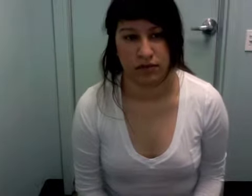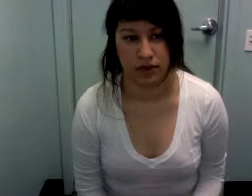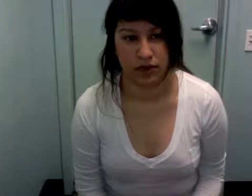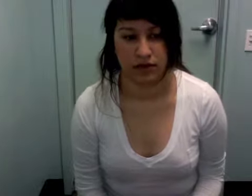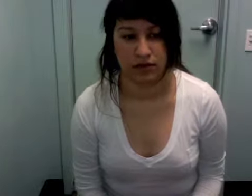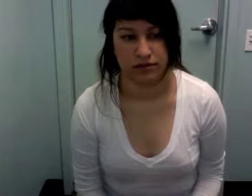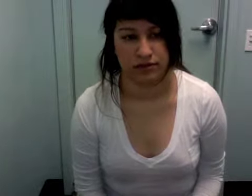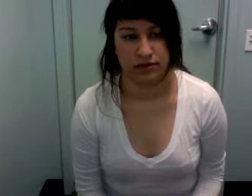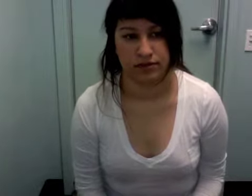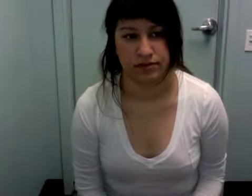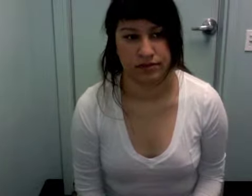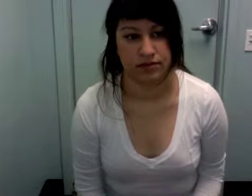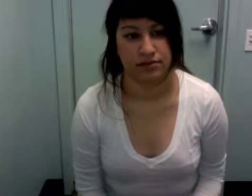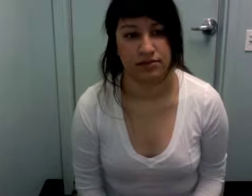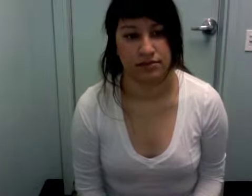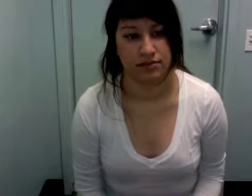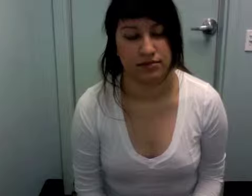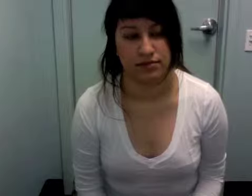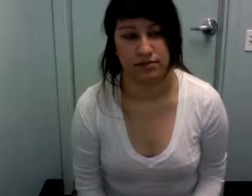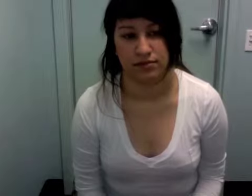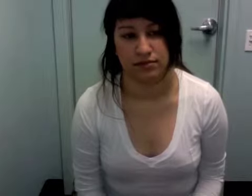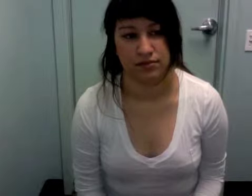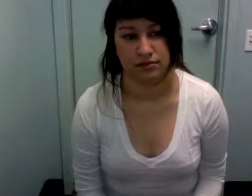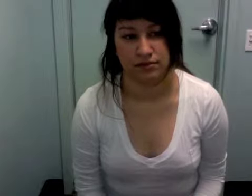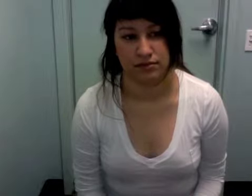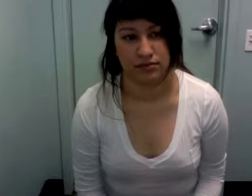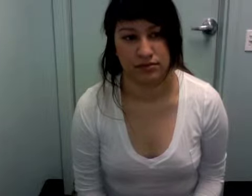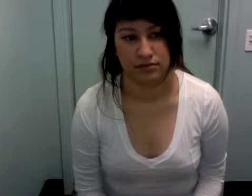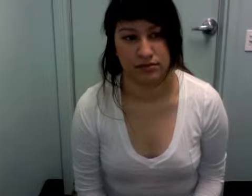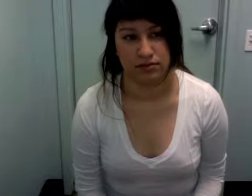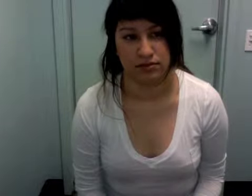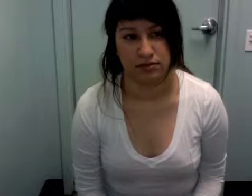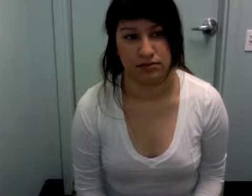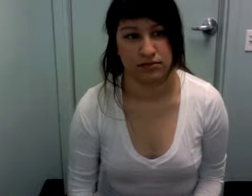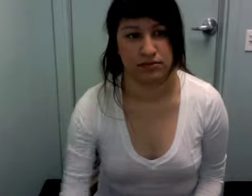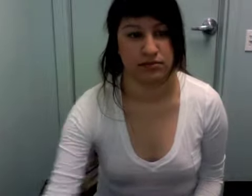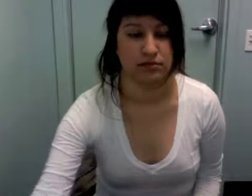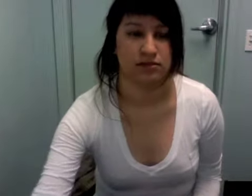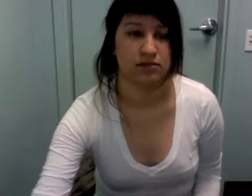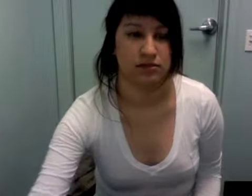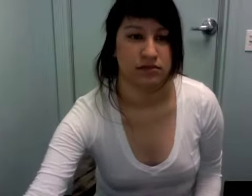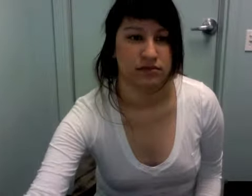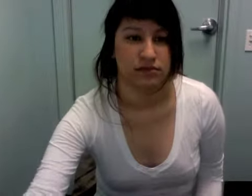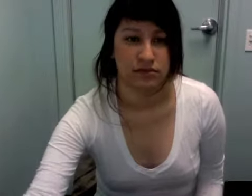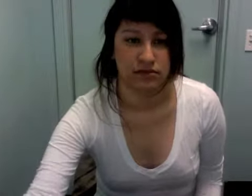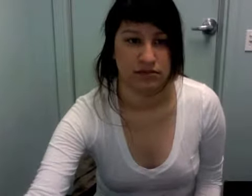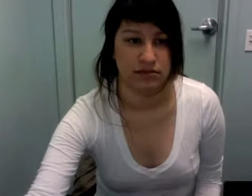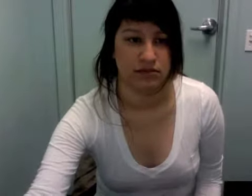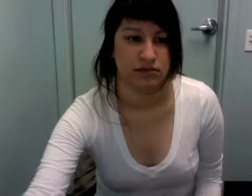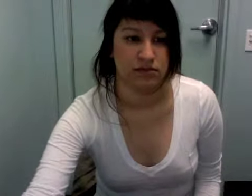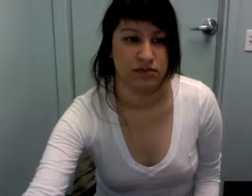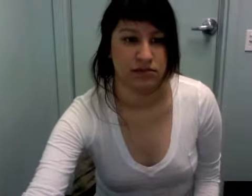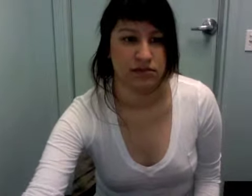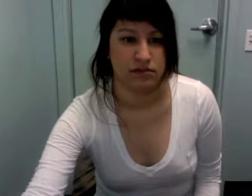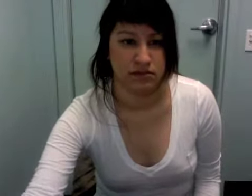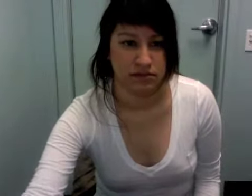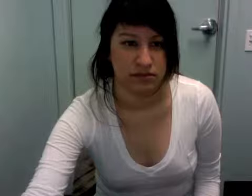dinner plates. I like to, even if you're going to serve elsewhere and bring a plate in, you really need to have the plate